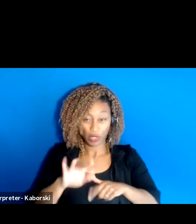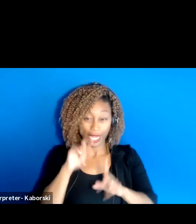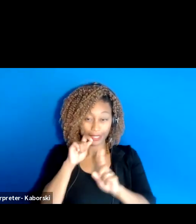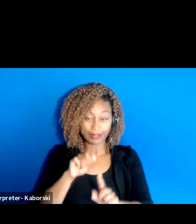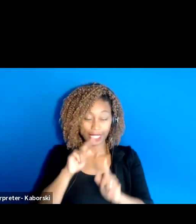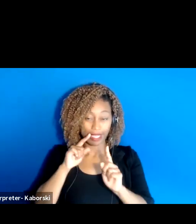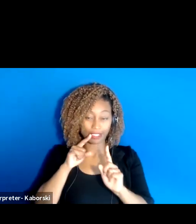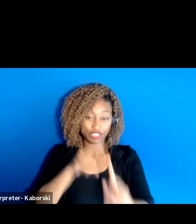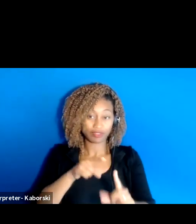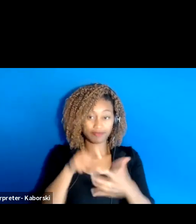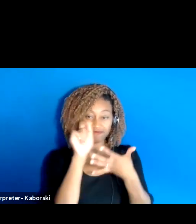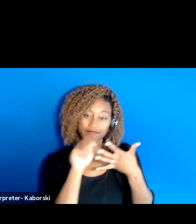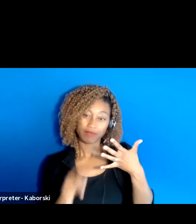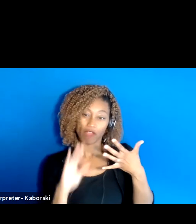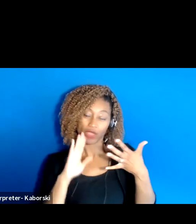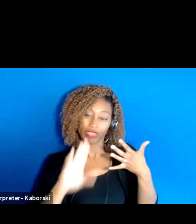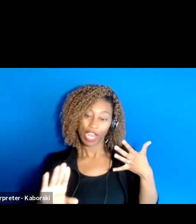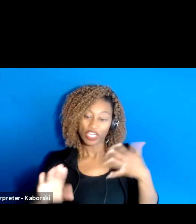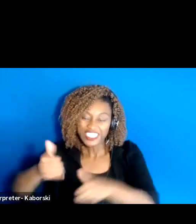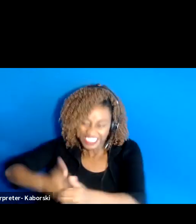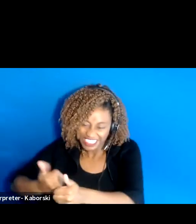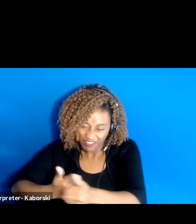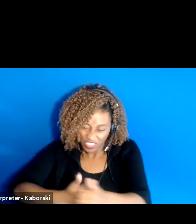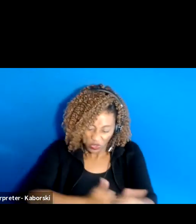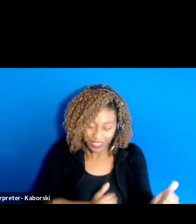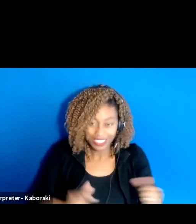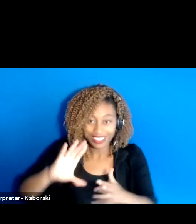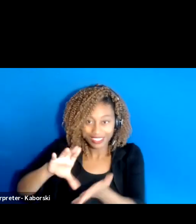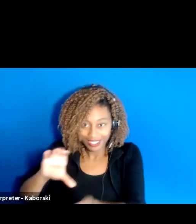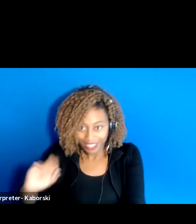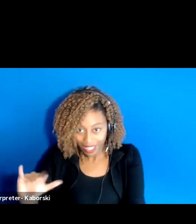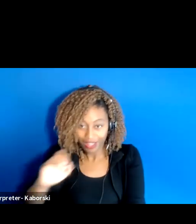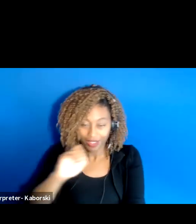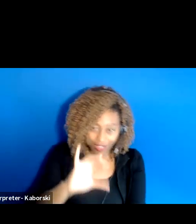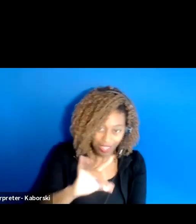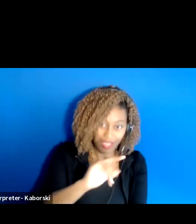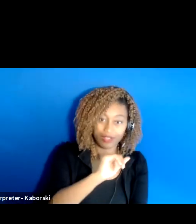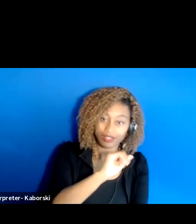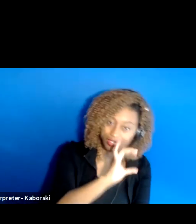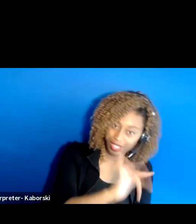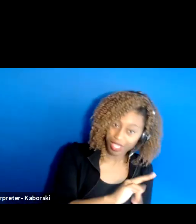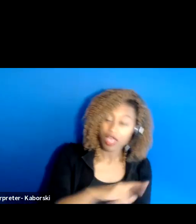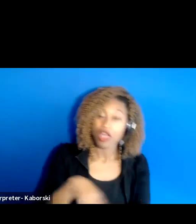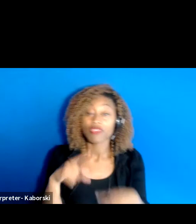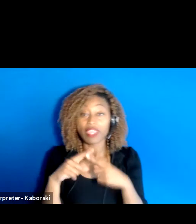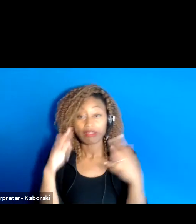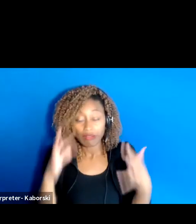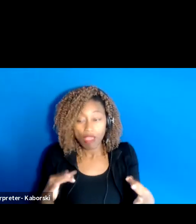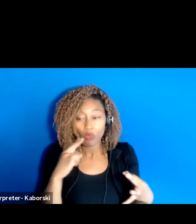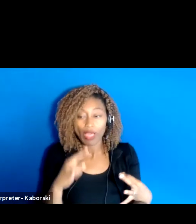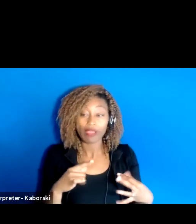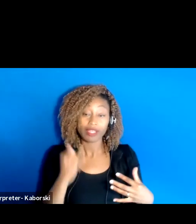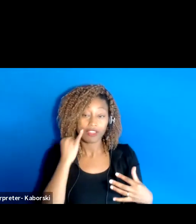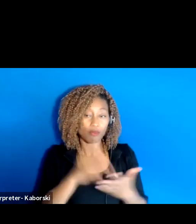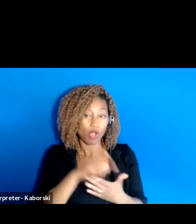they identified for their center. So we are making sure that we are giving the center the programmatic control of their project as it